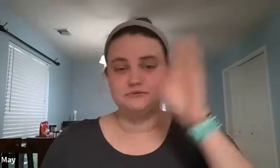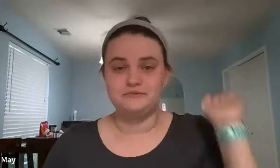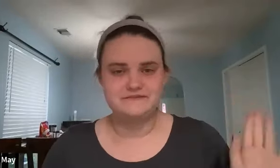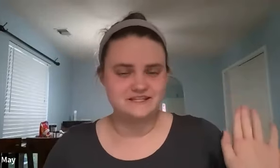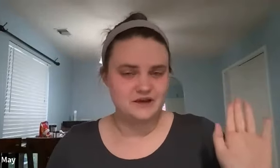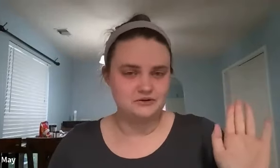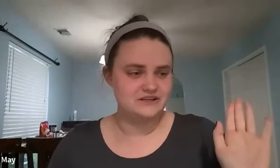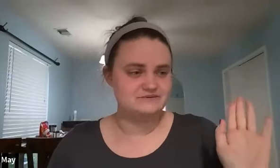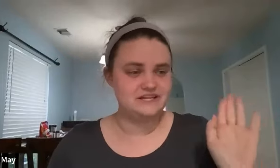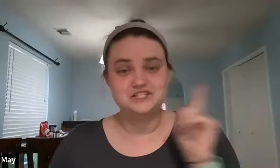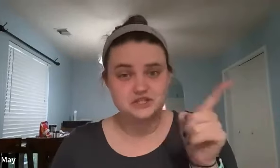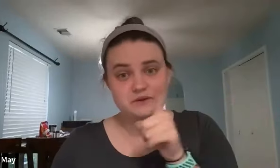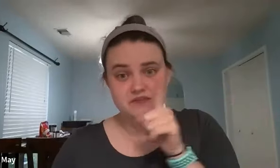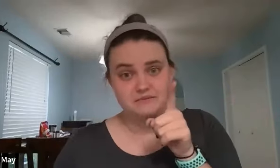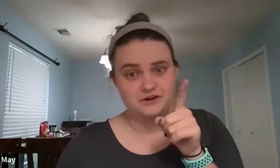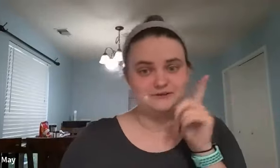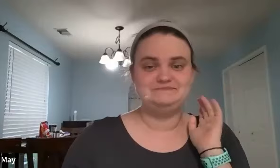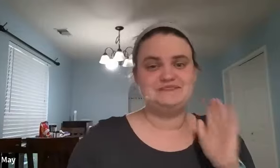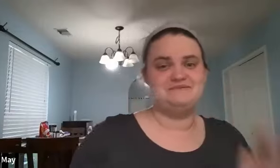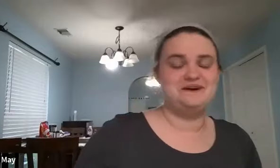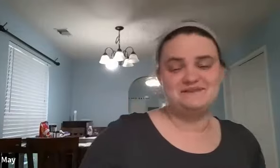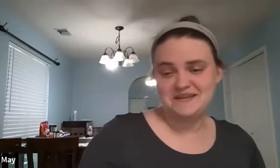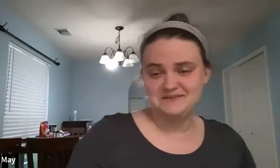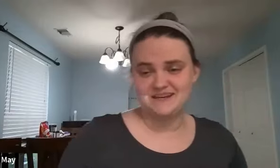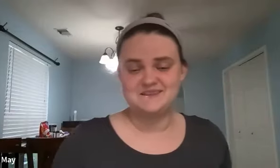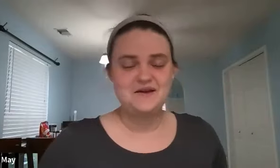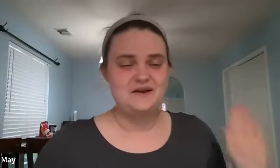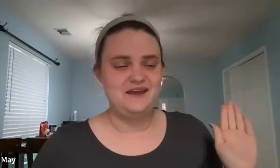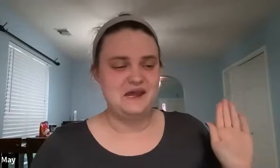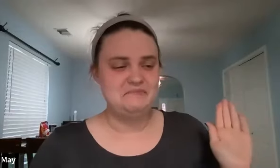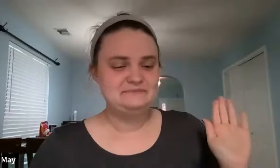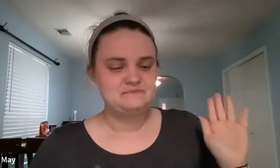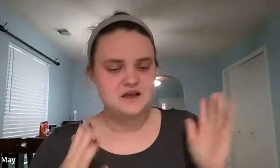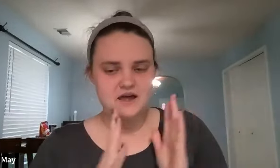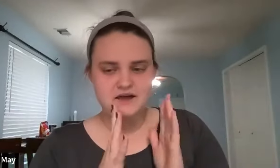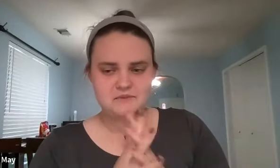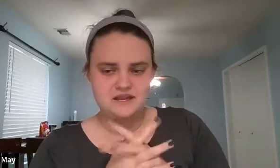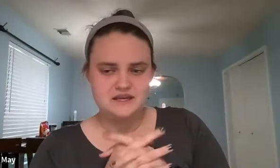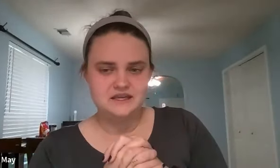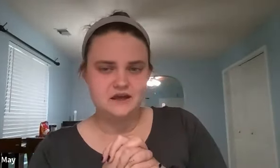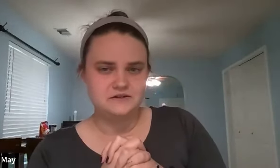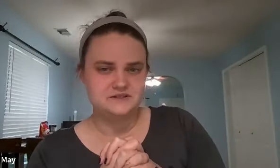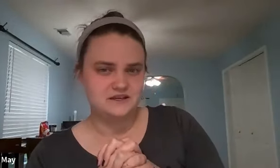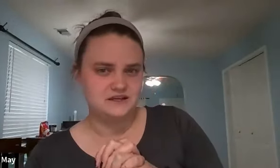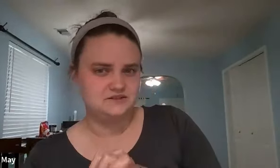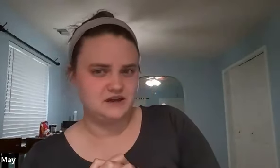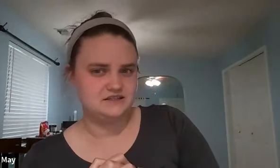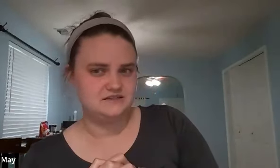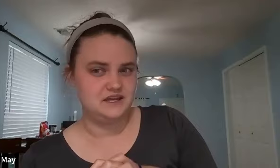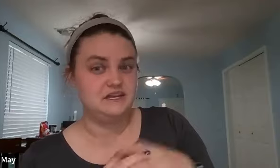to refix my whole list because it should be with hamburger. But anyways, okay. Any other signs you guys can think of? Any